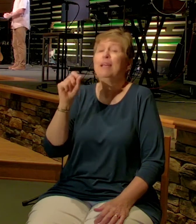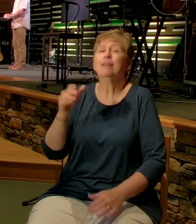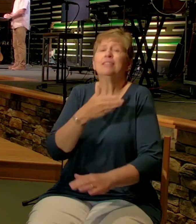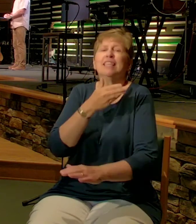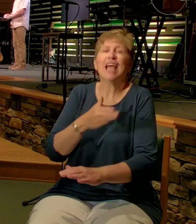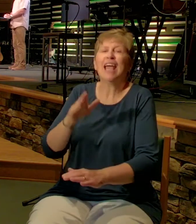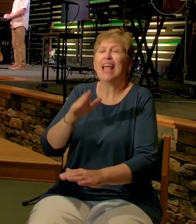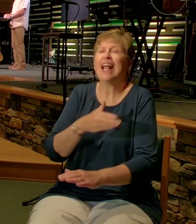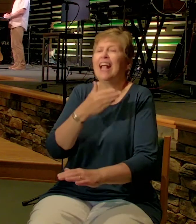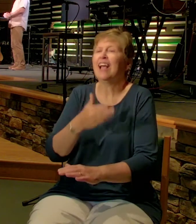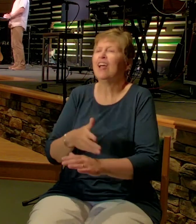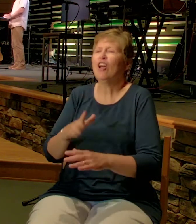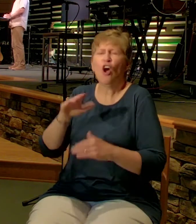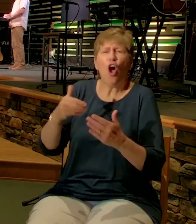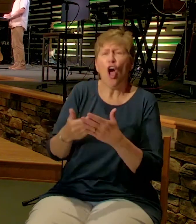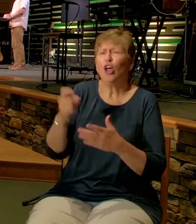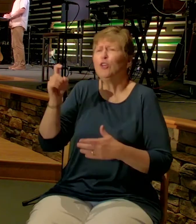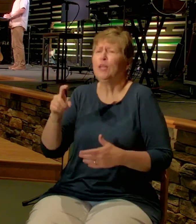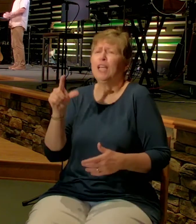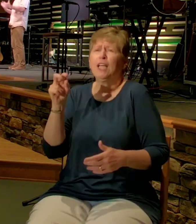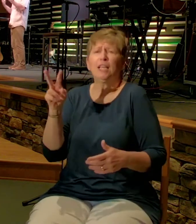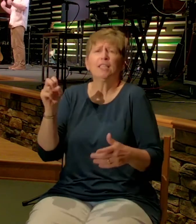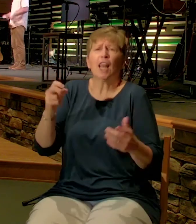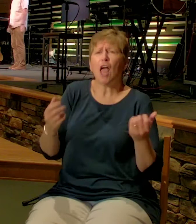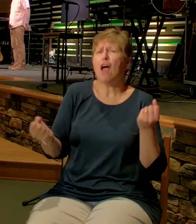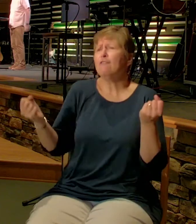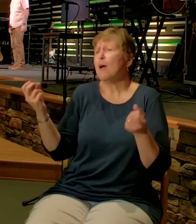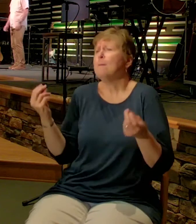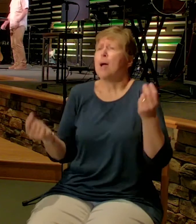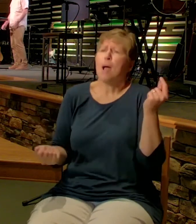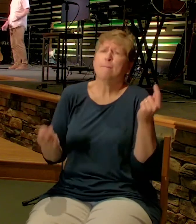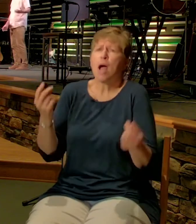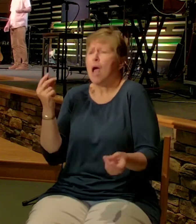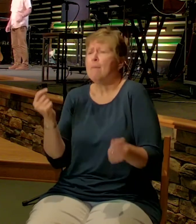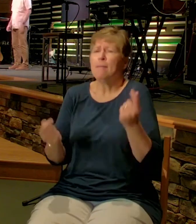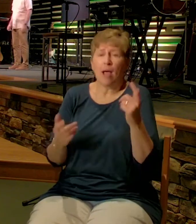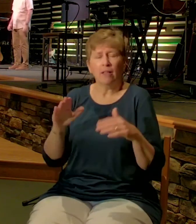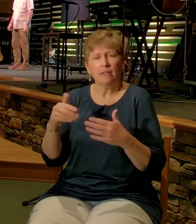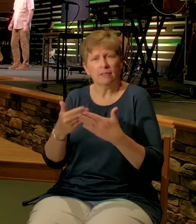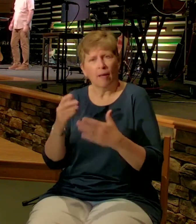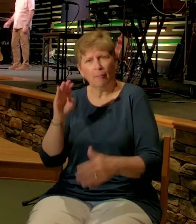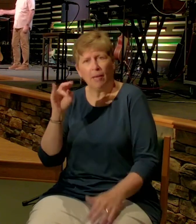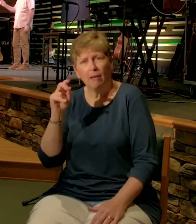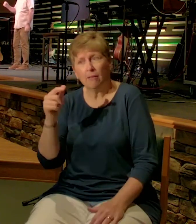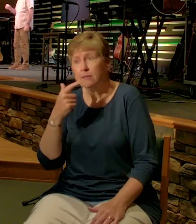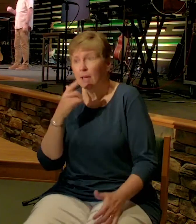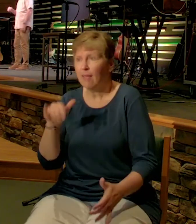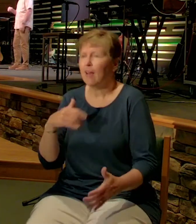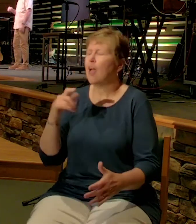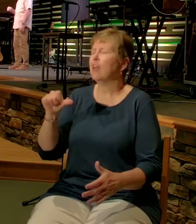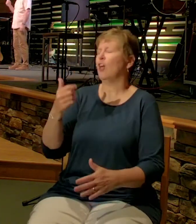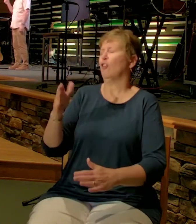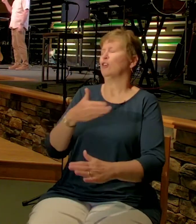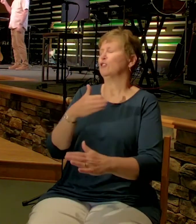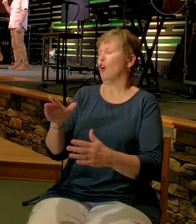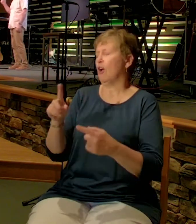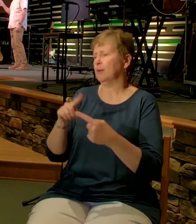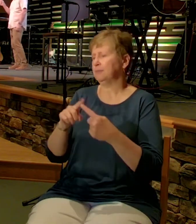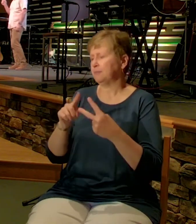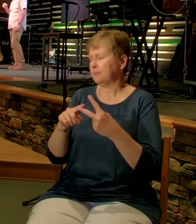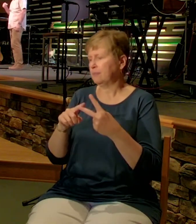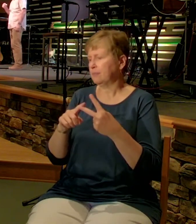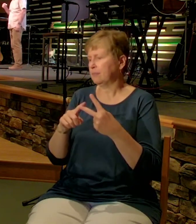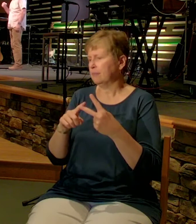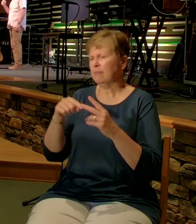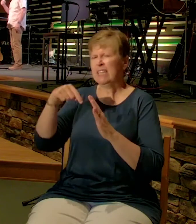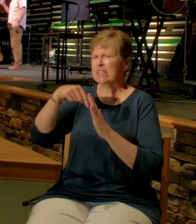right? All you need is love. That's all you need, love. They also sang another song with some pretty deep